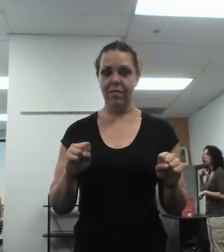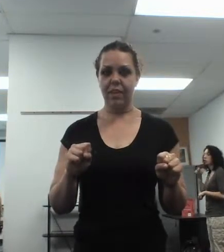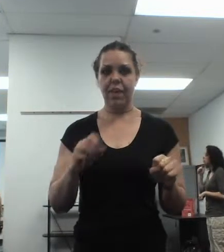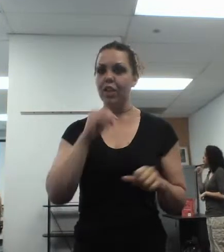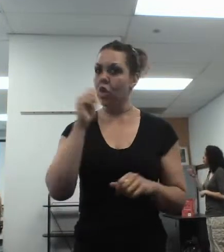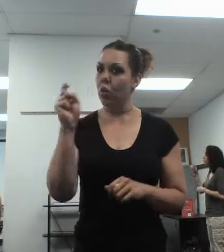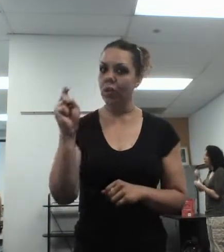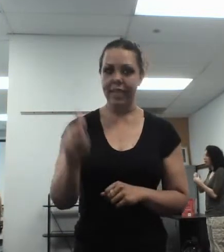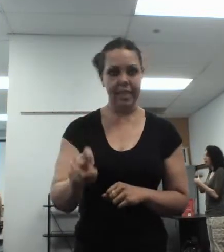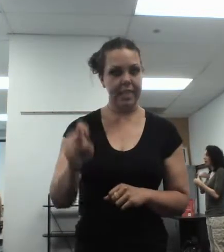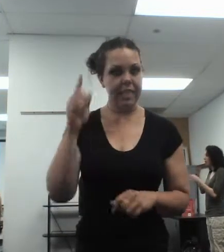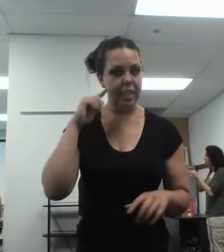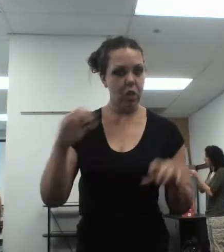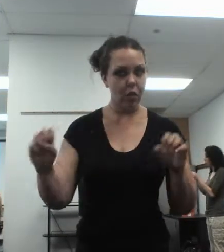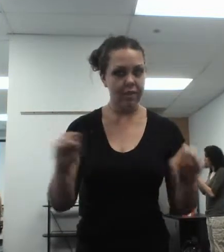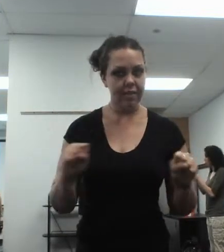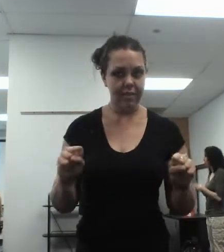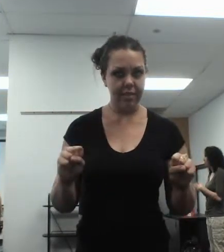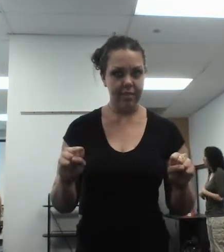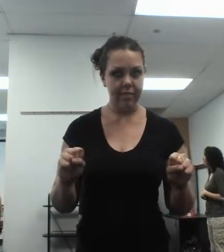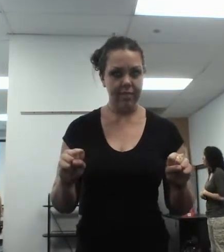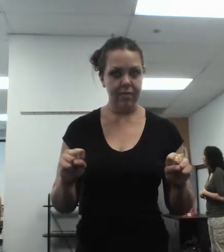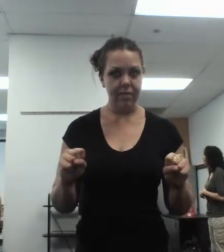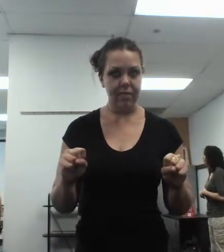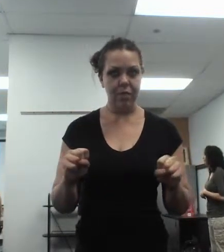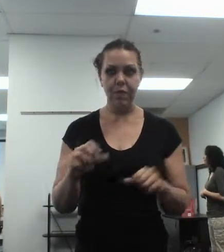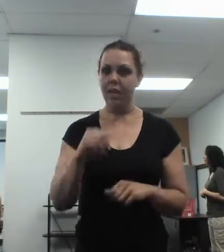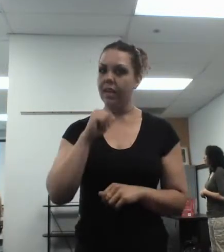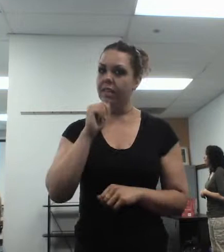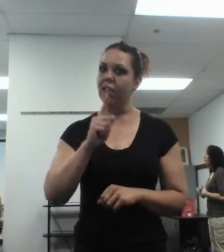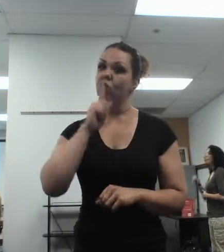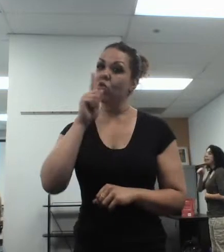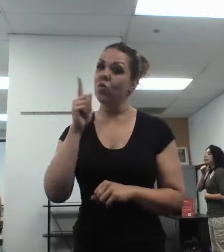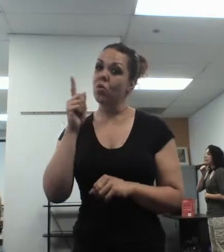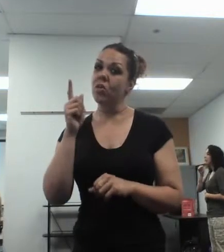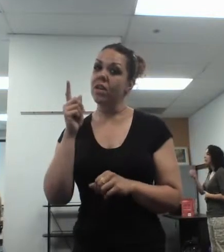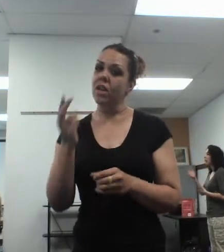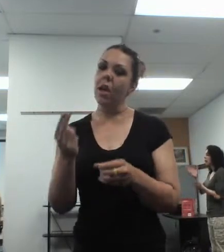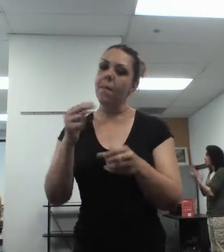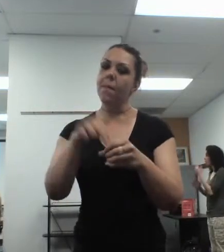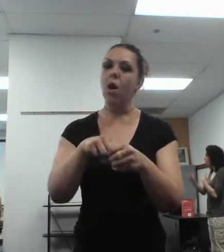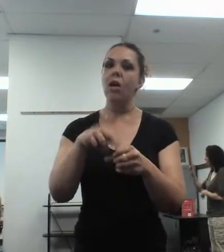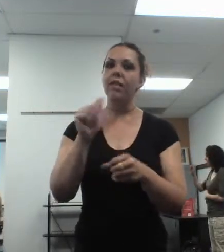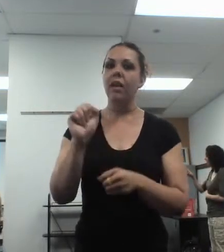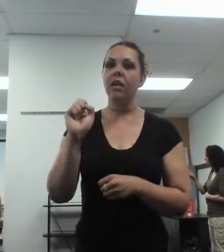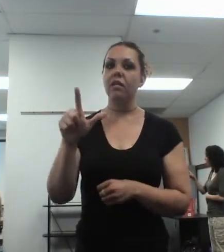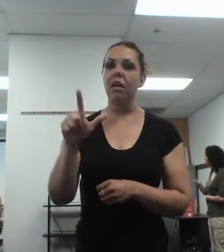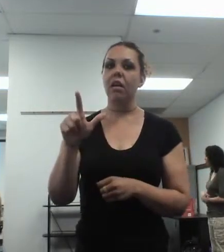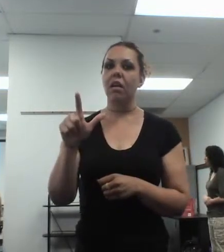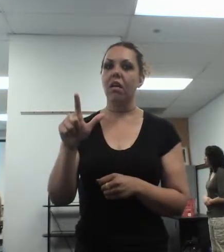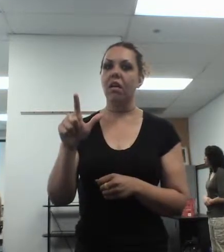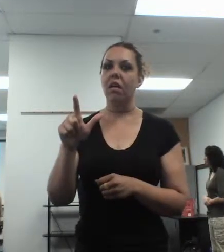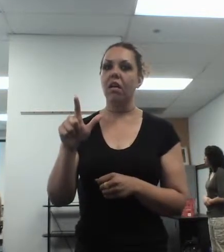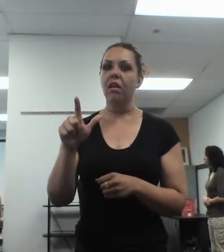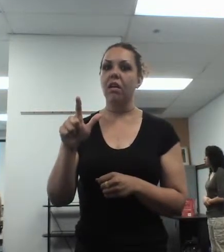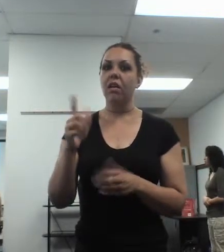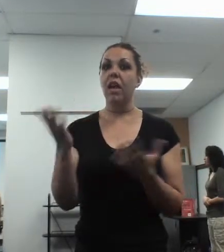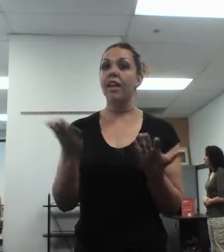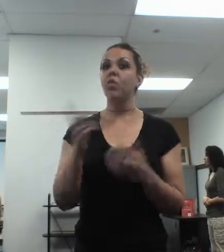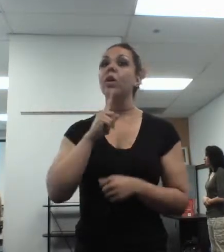them. It's not truly part of ASL. It's what deaf people usually do, and